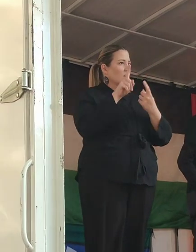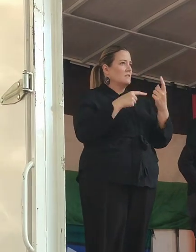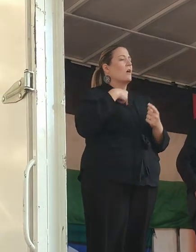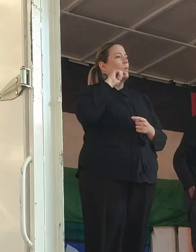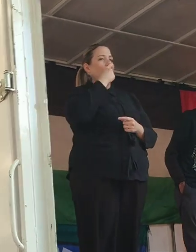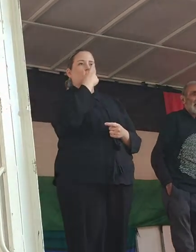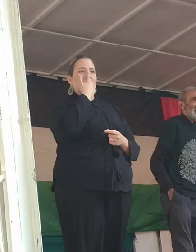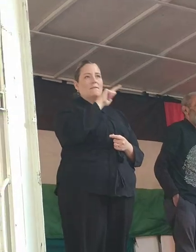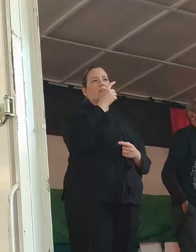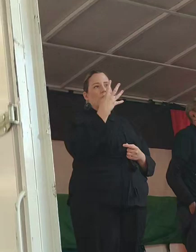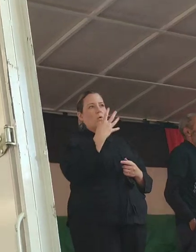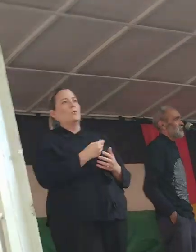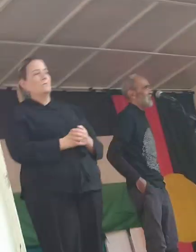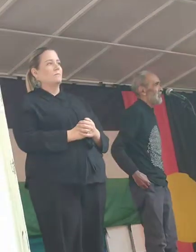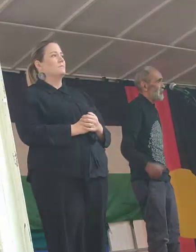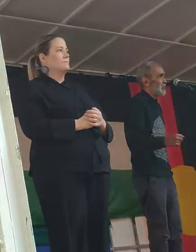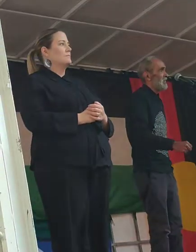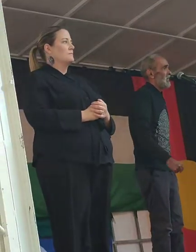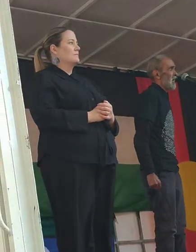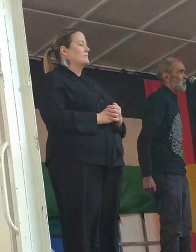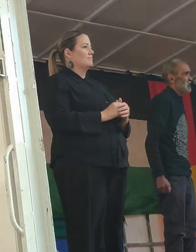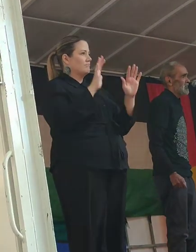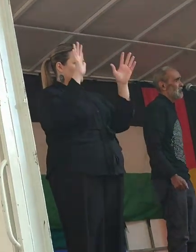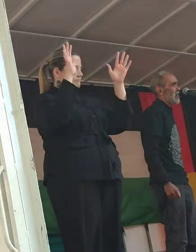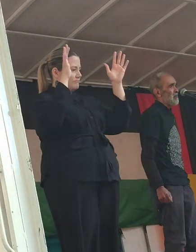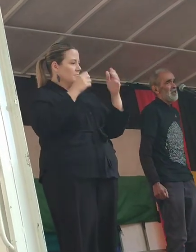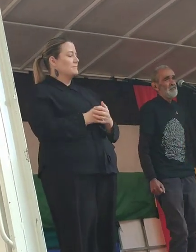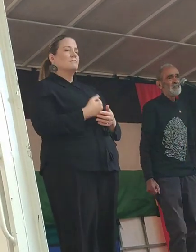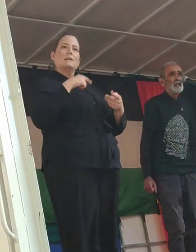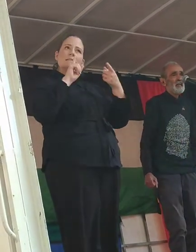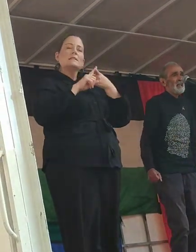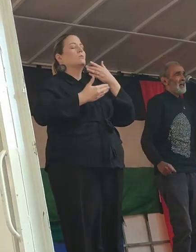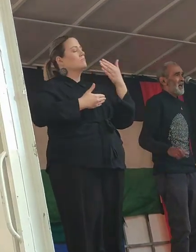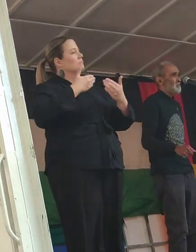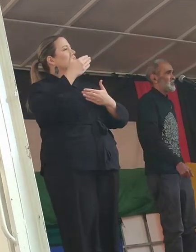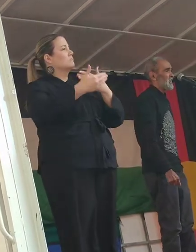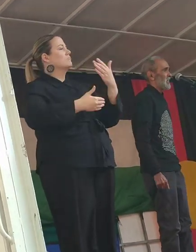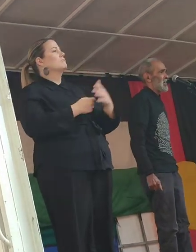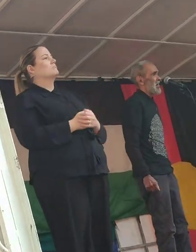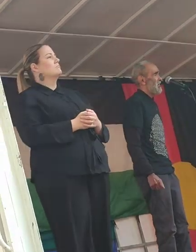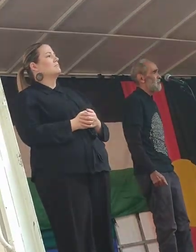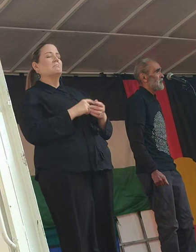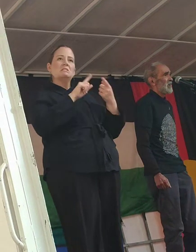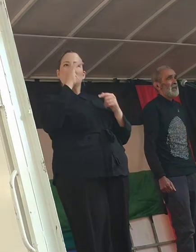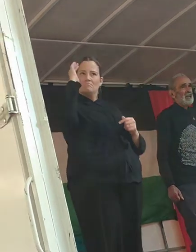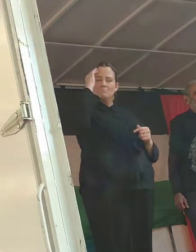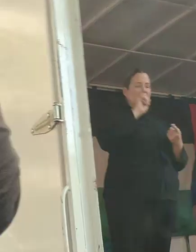74. I'm still going. I'm still here.